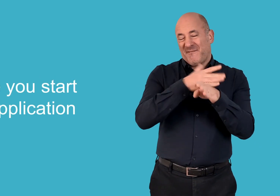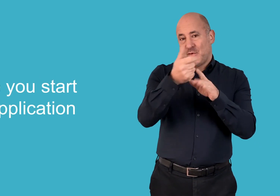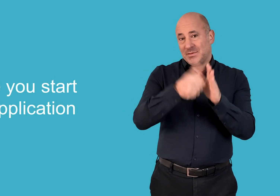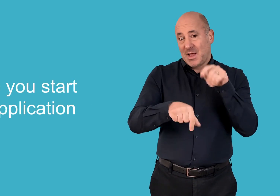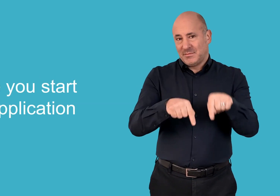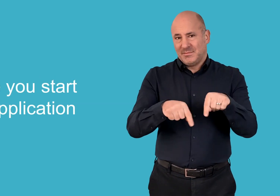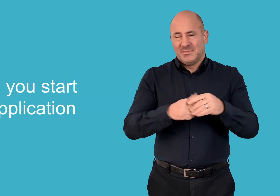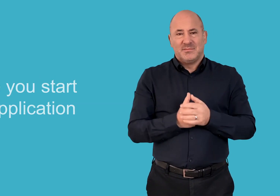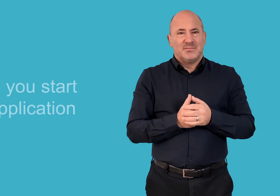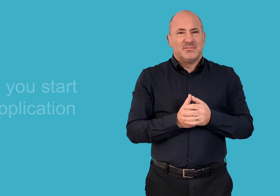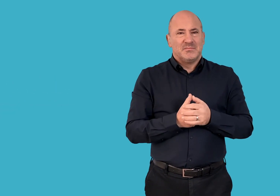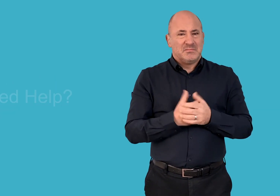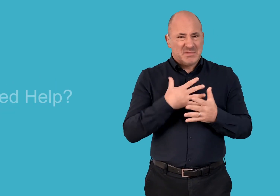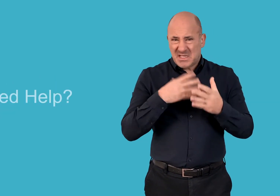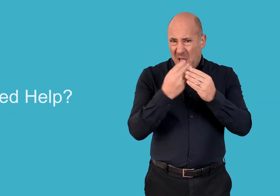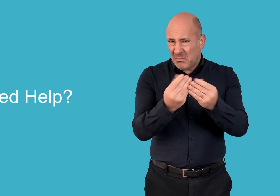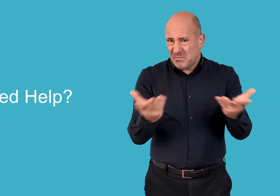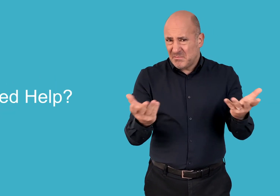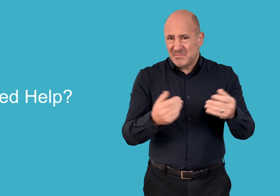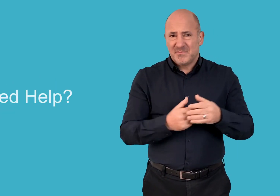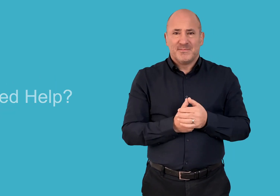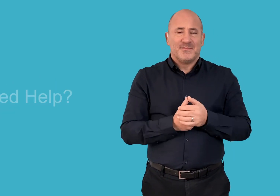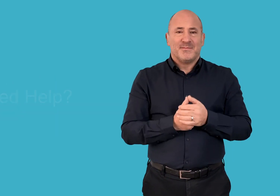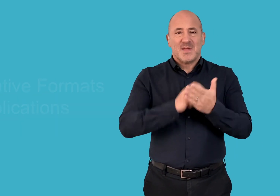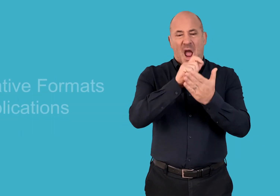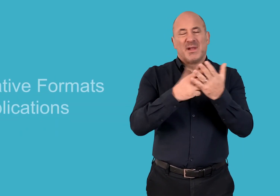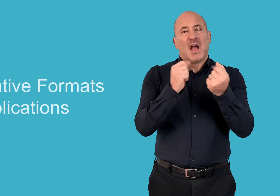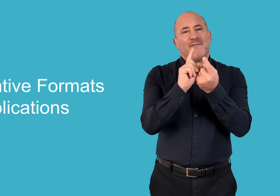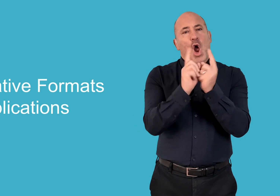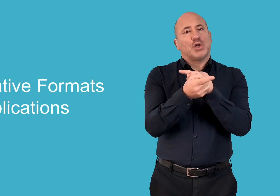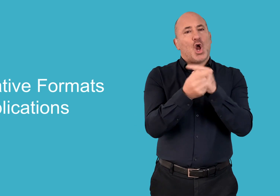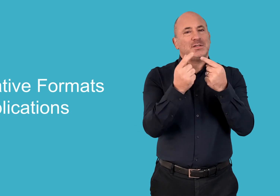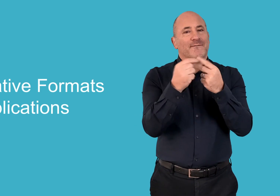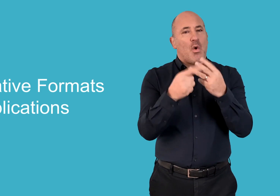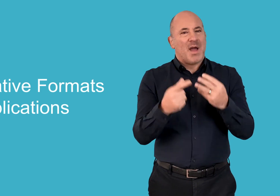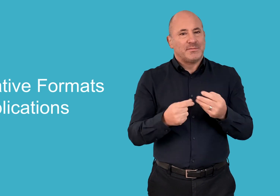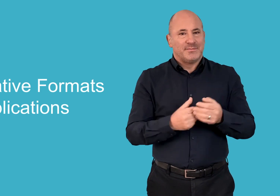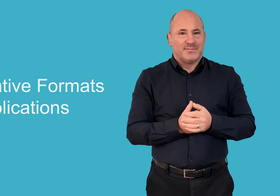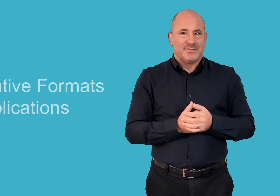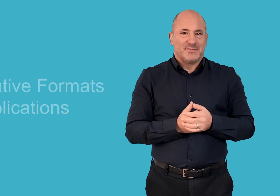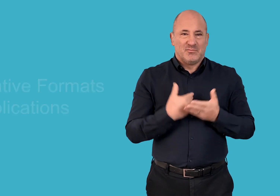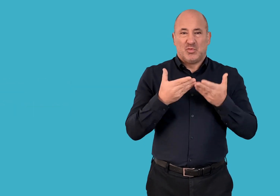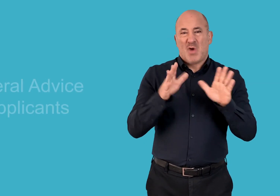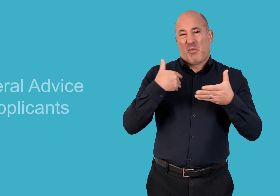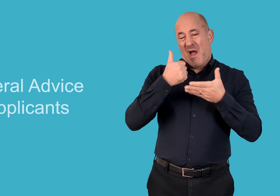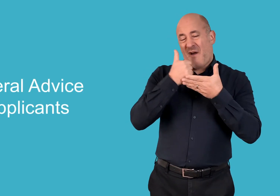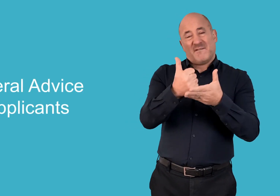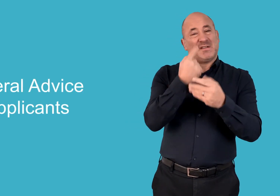Before you start your application. Need help. Alternative formats for applications.